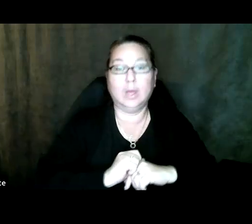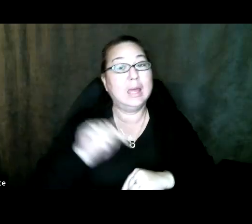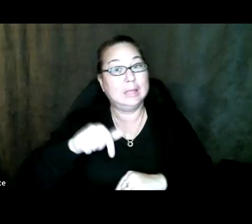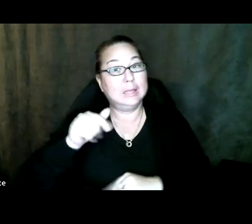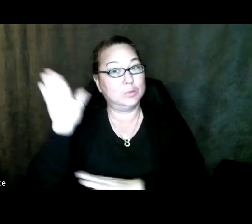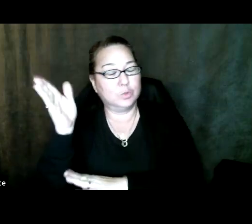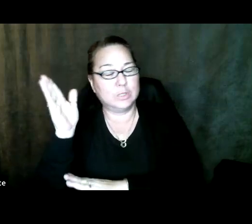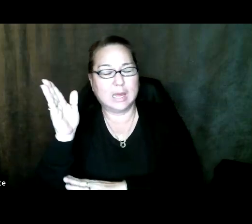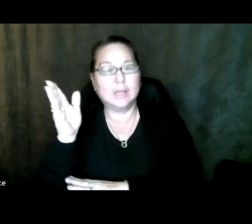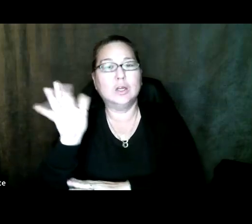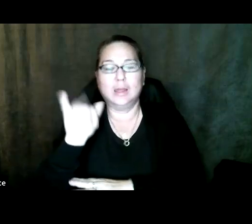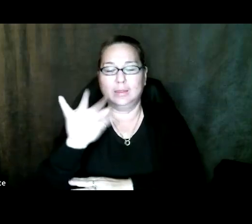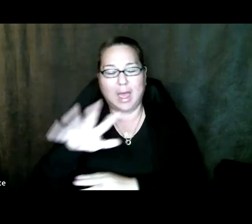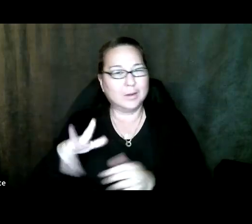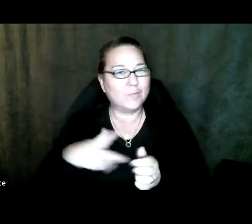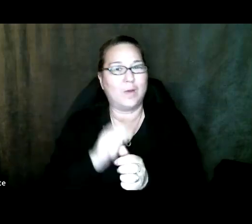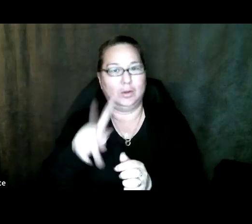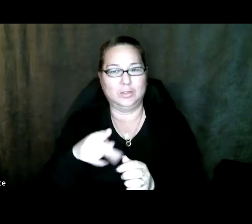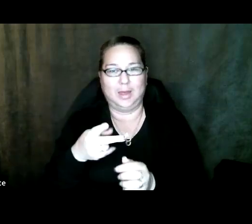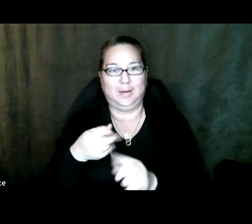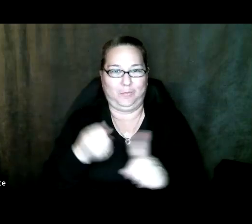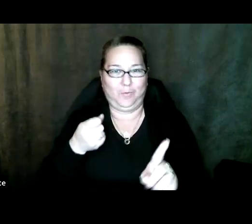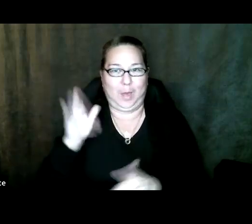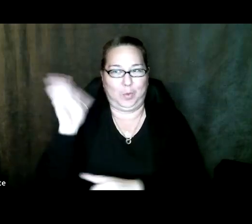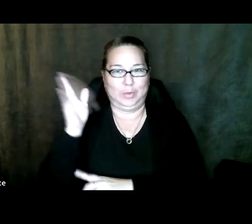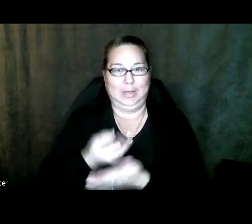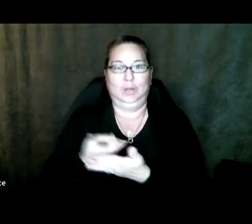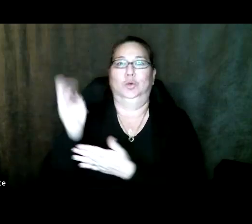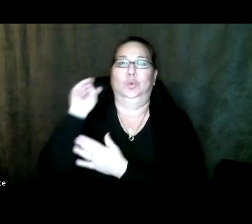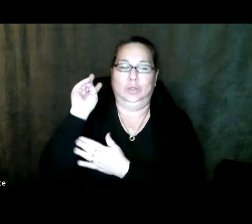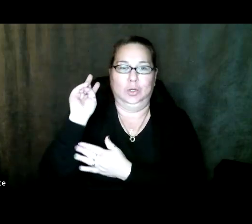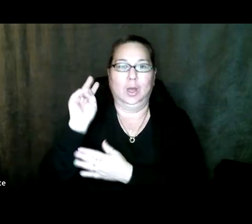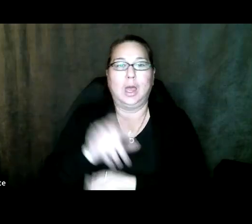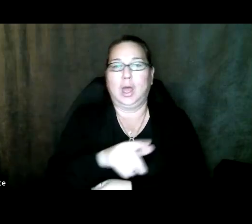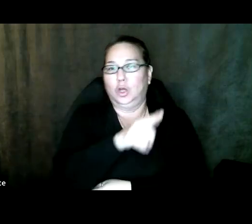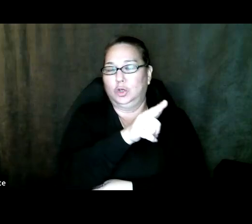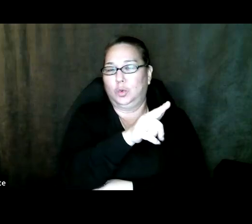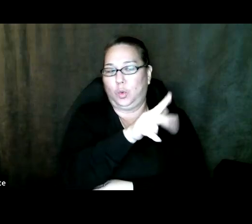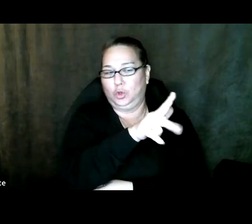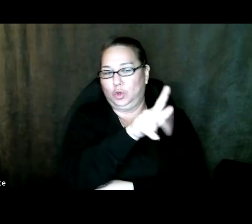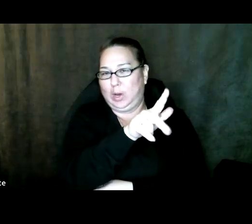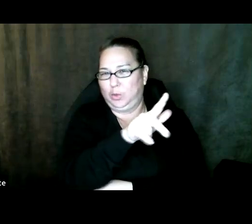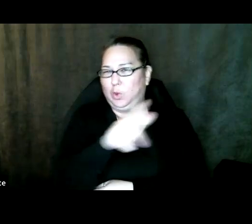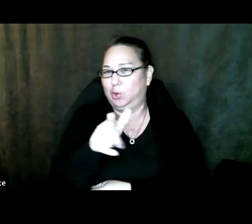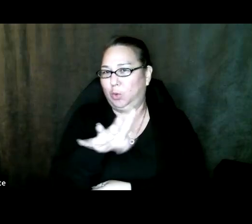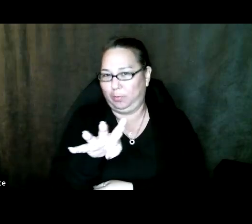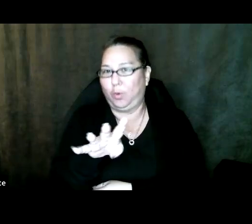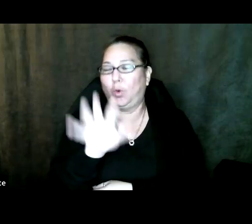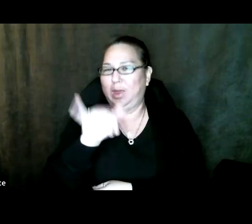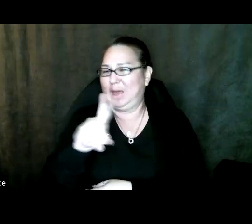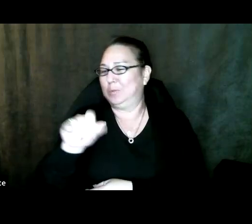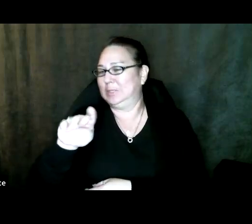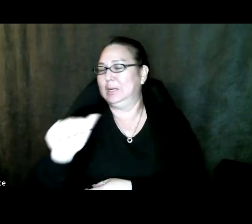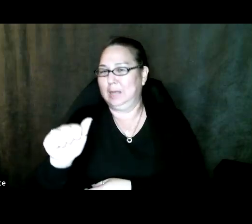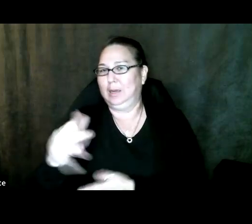our report 2 weeks ago on the school year 2023-24 Massachusetts Comprehensive Assessment System data,